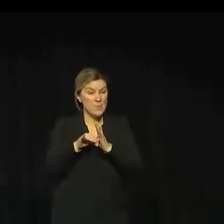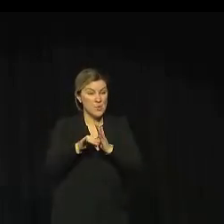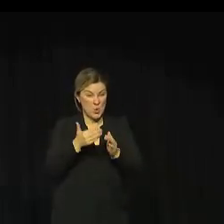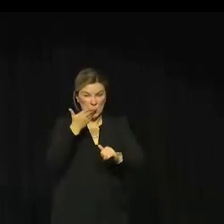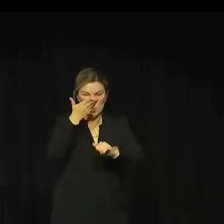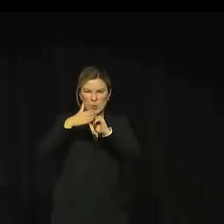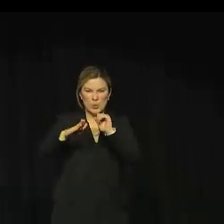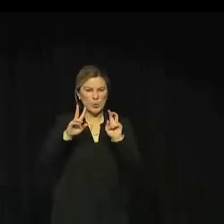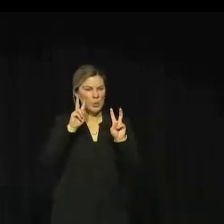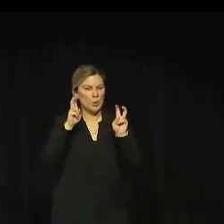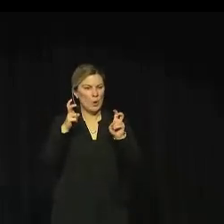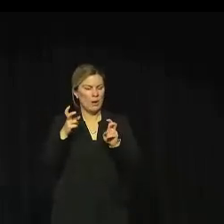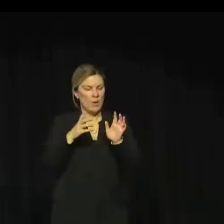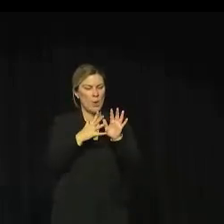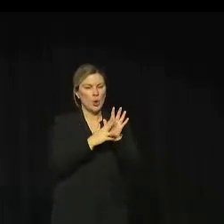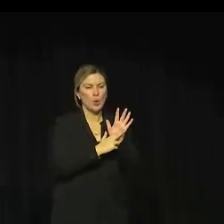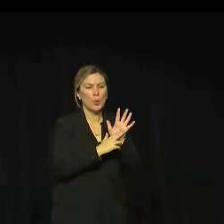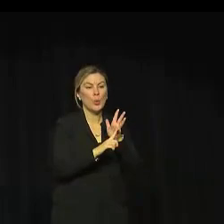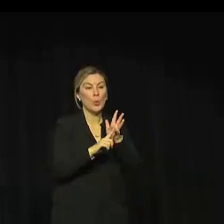on our mind at that time.